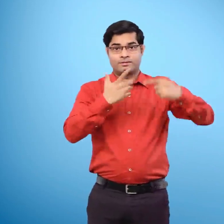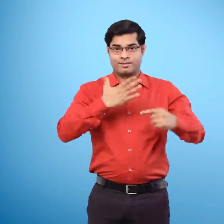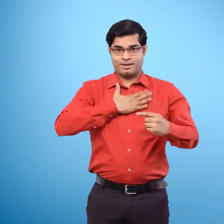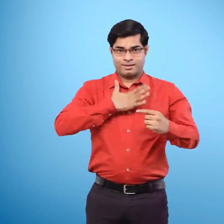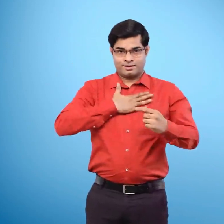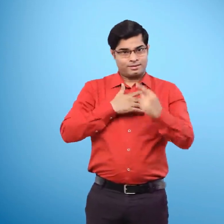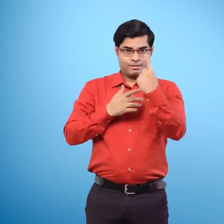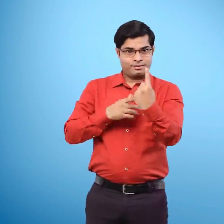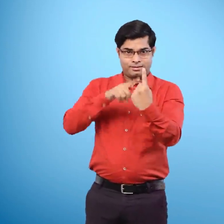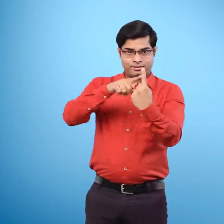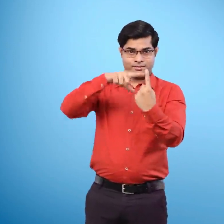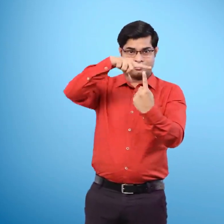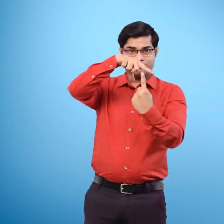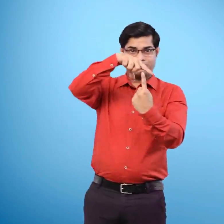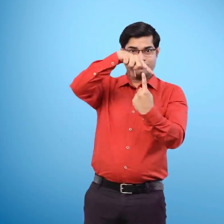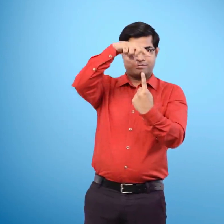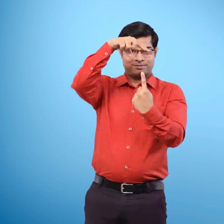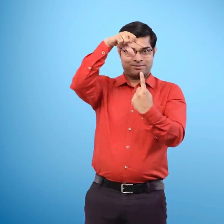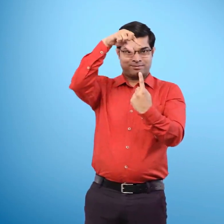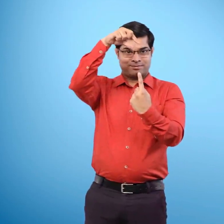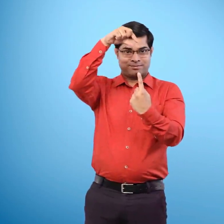arranged as pointing at the bottom